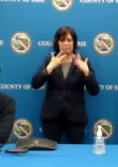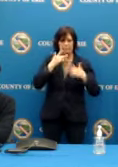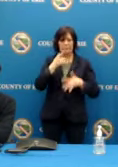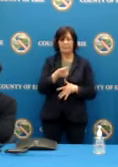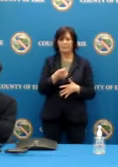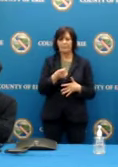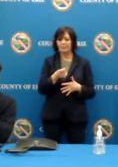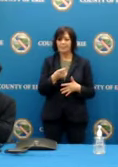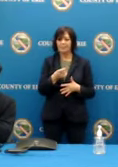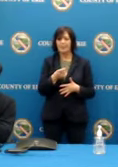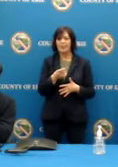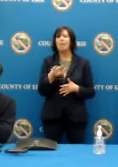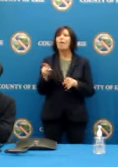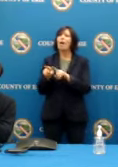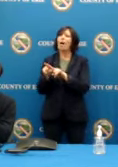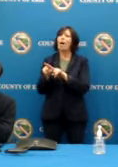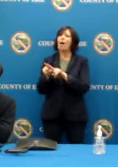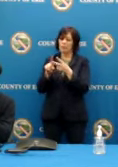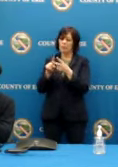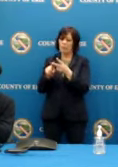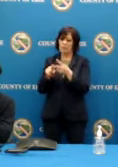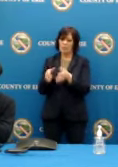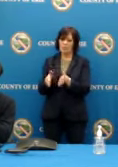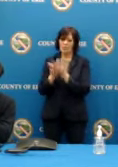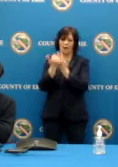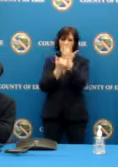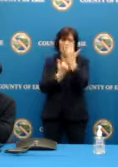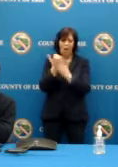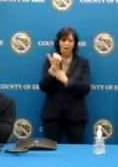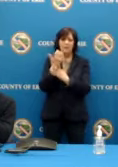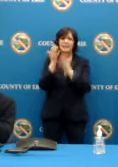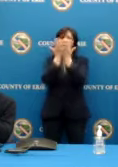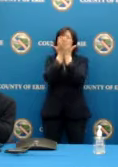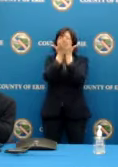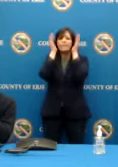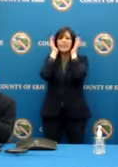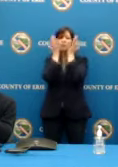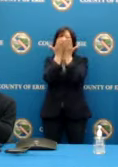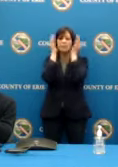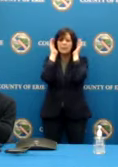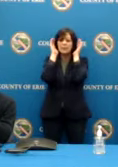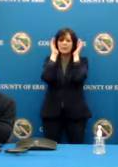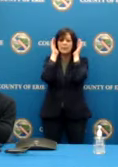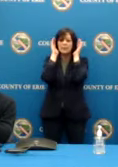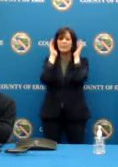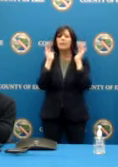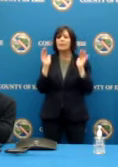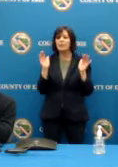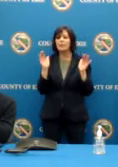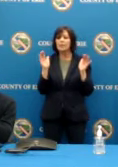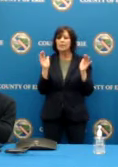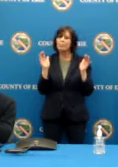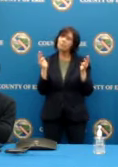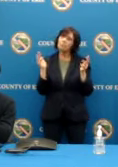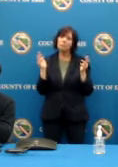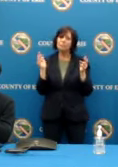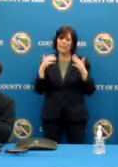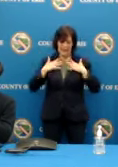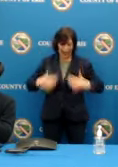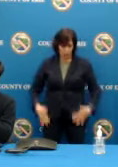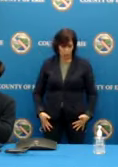masks. We also put in a request for gloves, face shields, as well. Let me think about this.